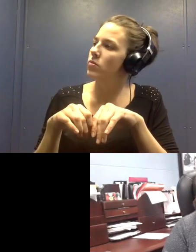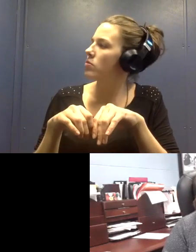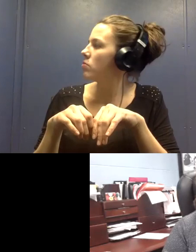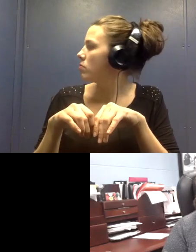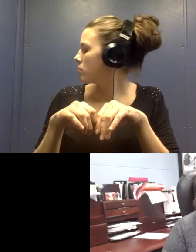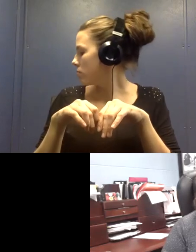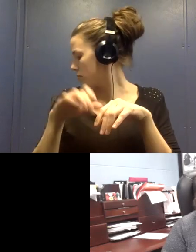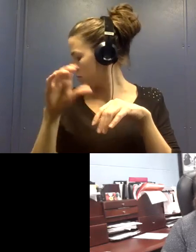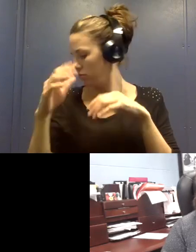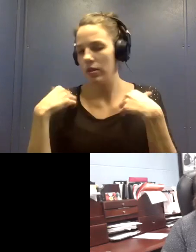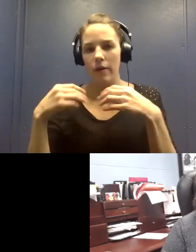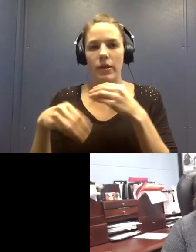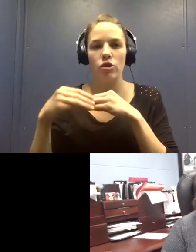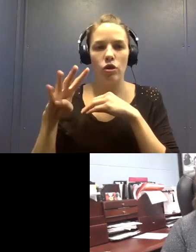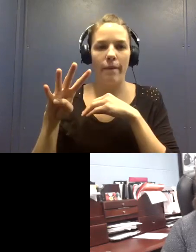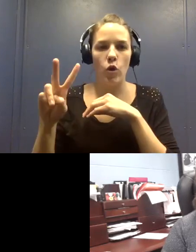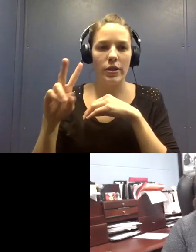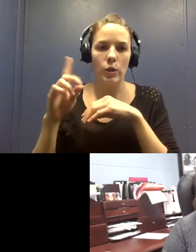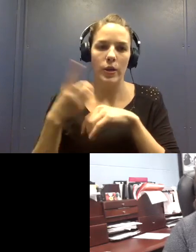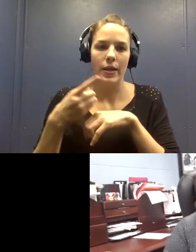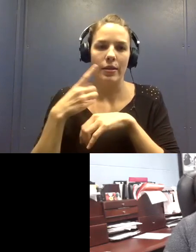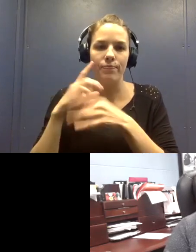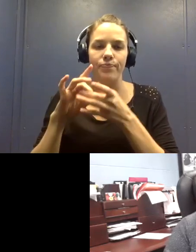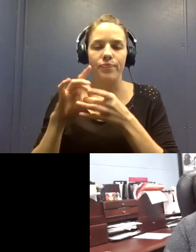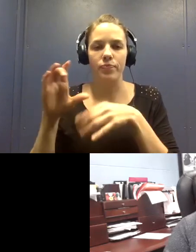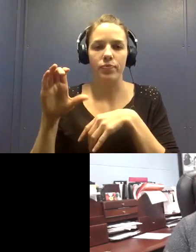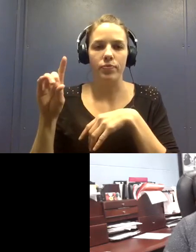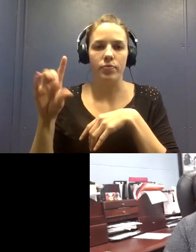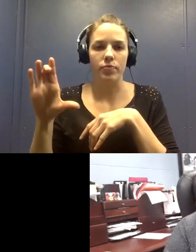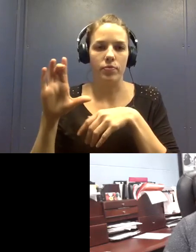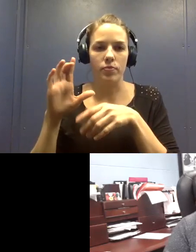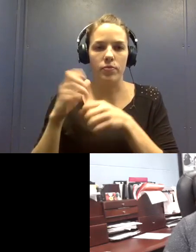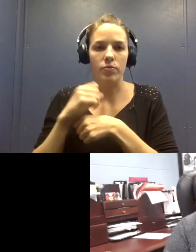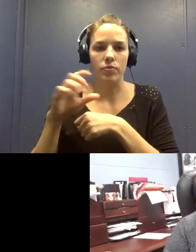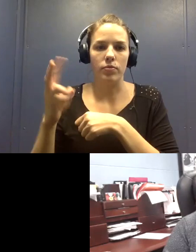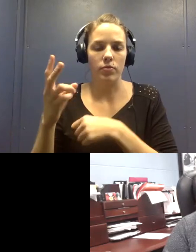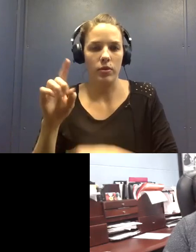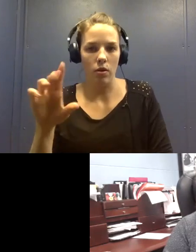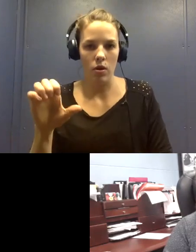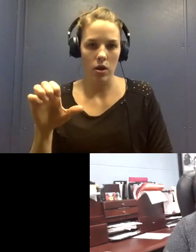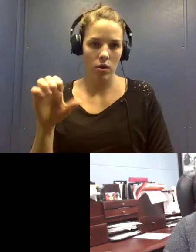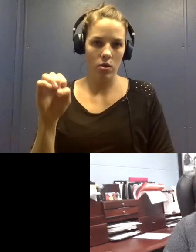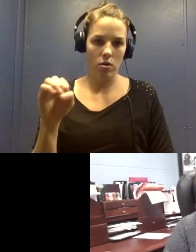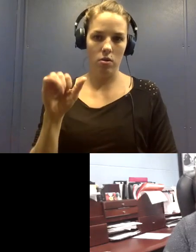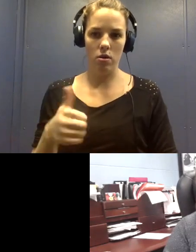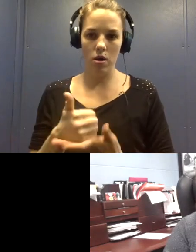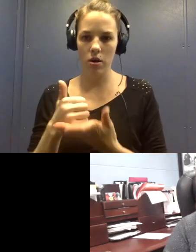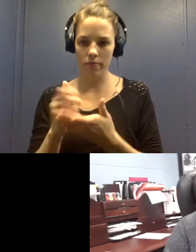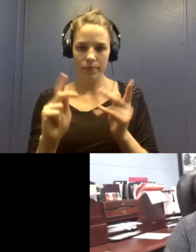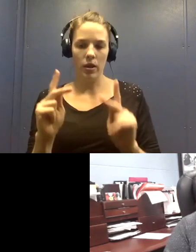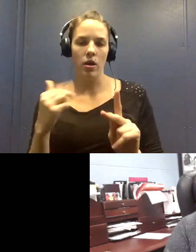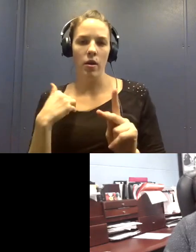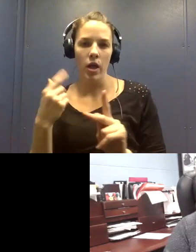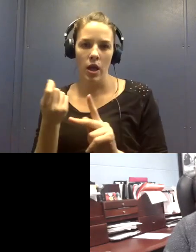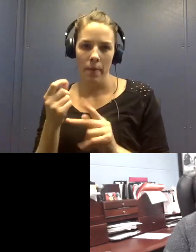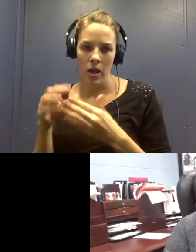have that additional 42 days, according to the CDC, to get that second dose in. So that does help people. You do have a little bit